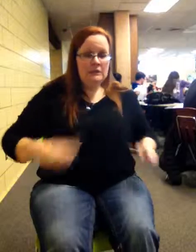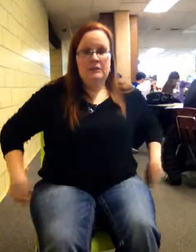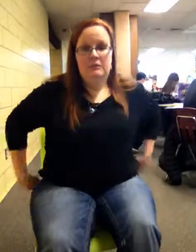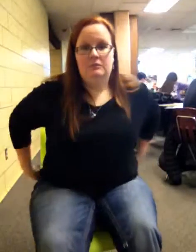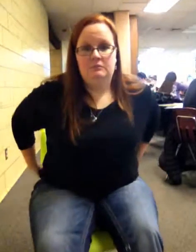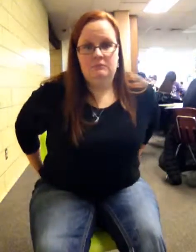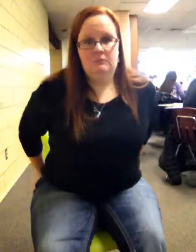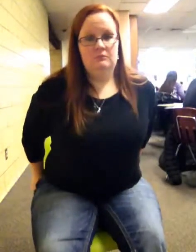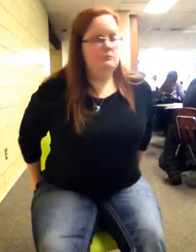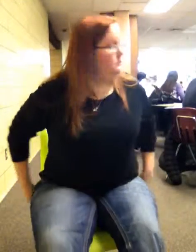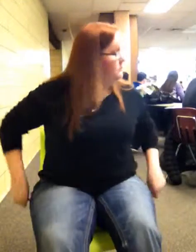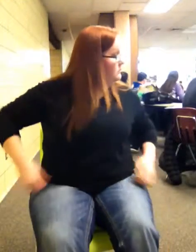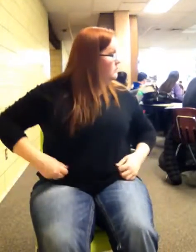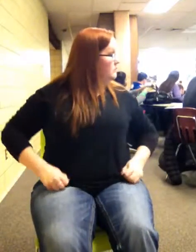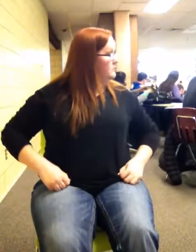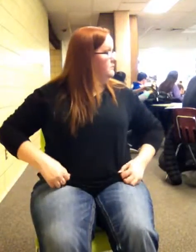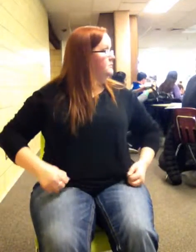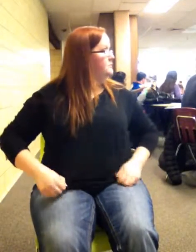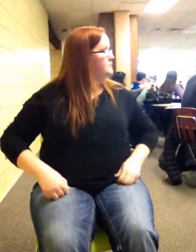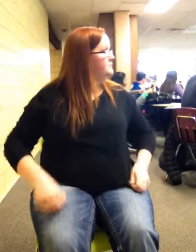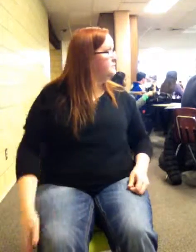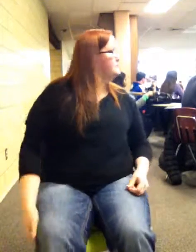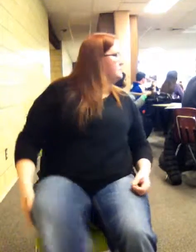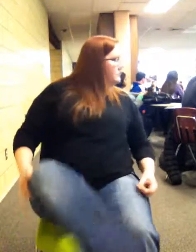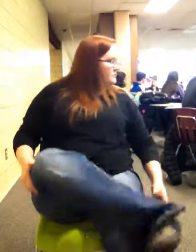So essentially, that's all we should have.